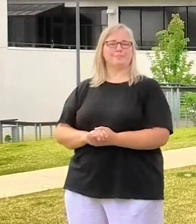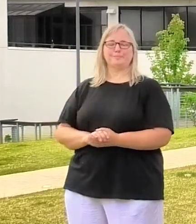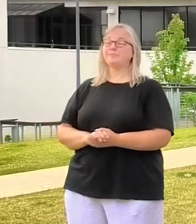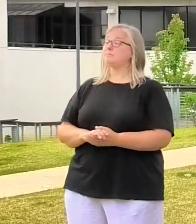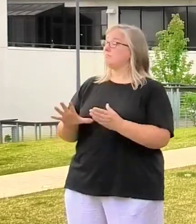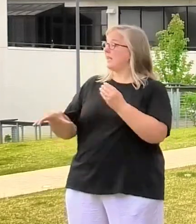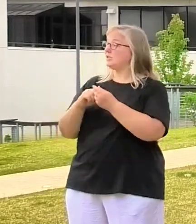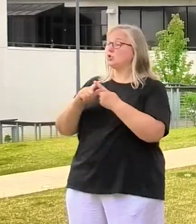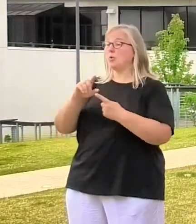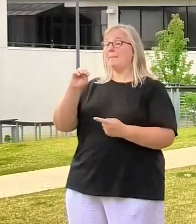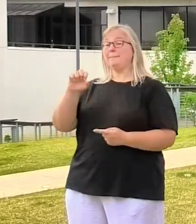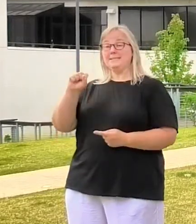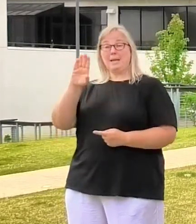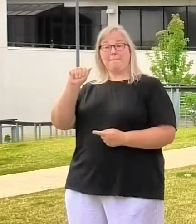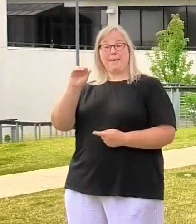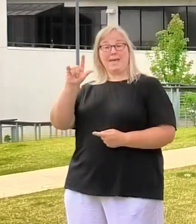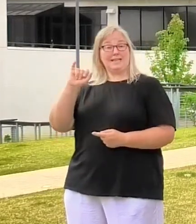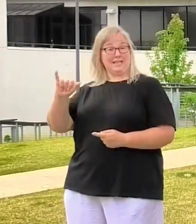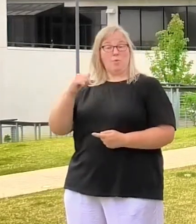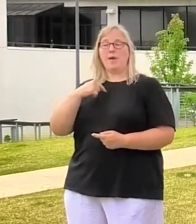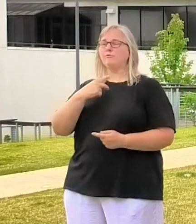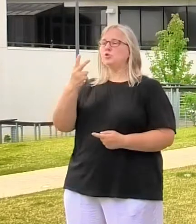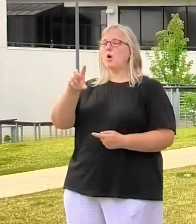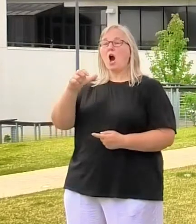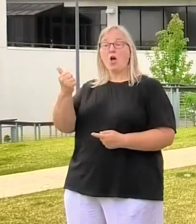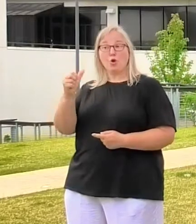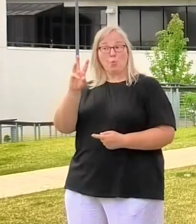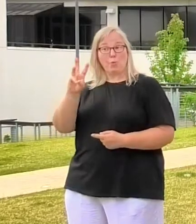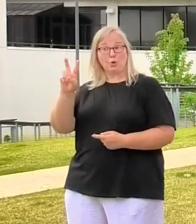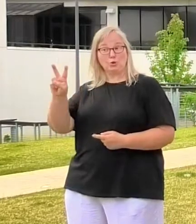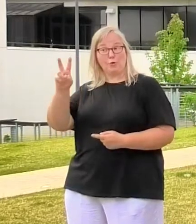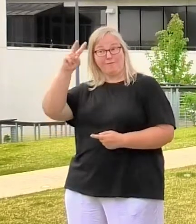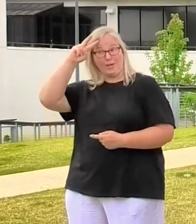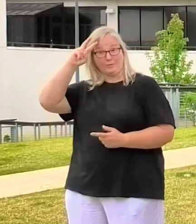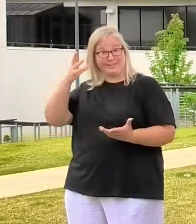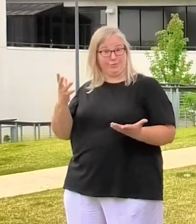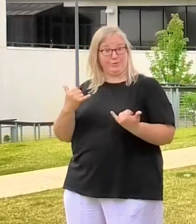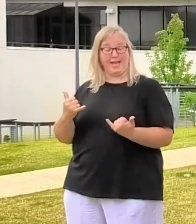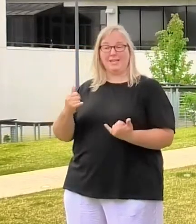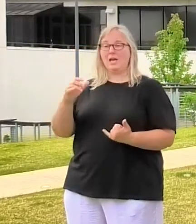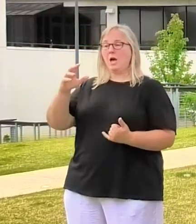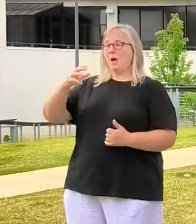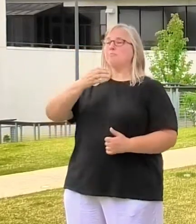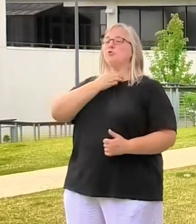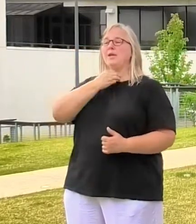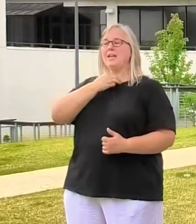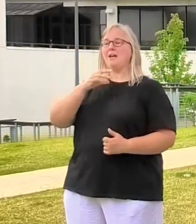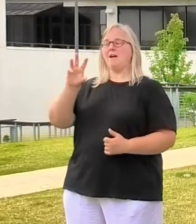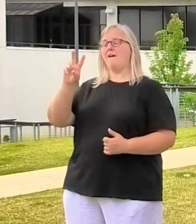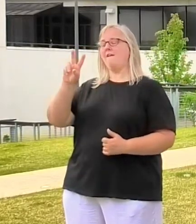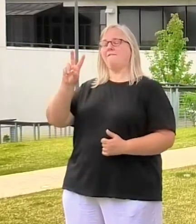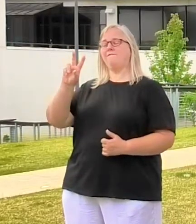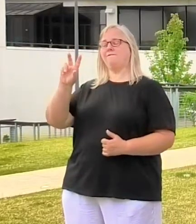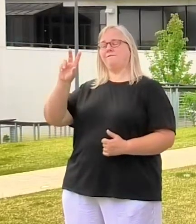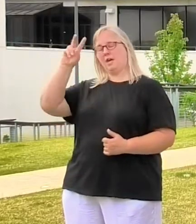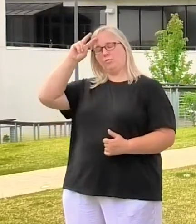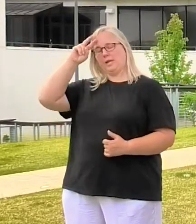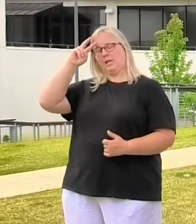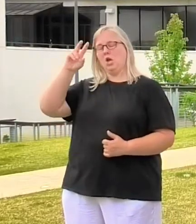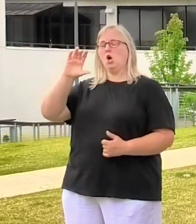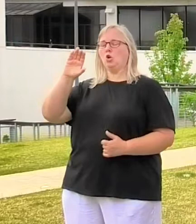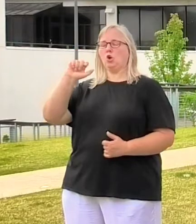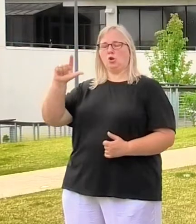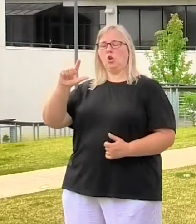In addition to Miss Bailey, we have two other World War II veterans here with us today. Marine veteran Colonel Lou Schott and Army